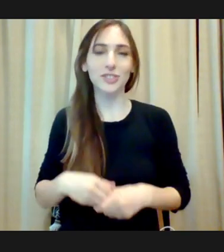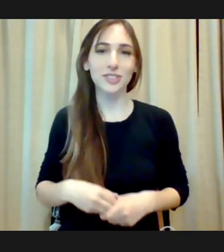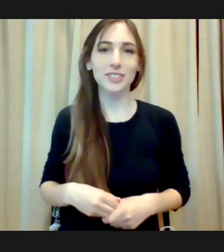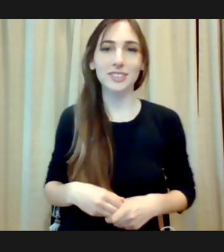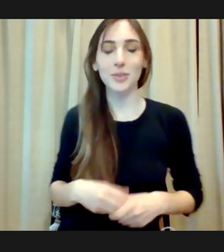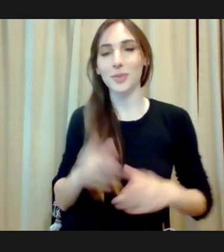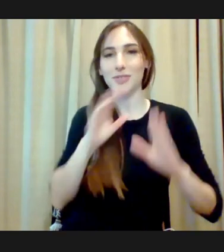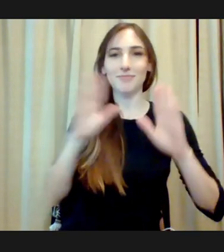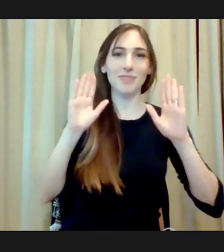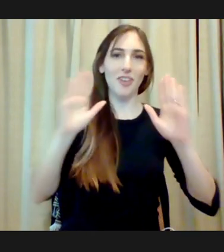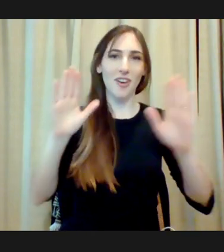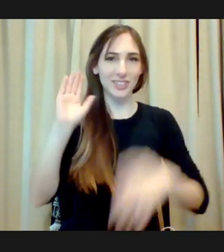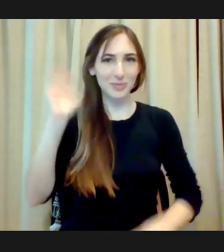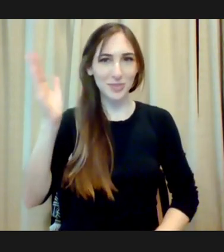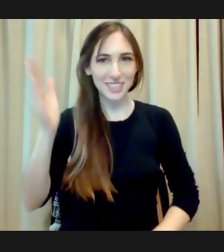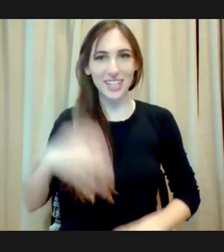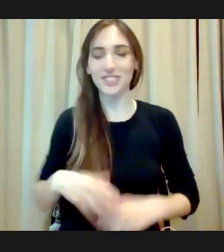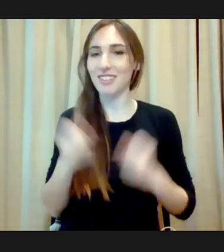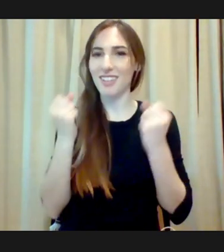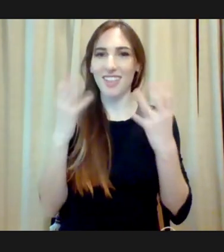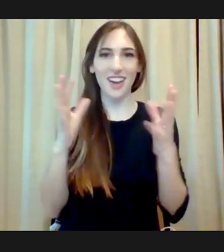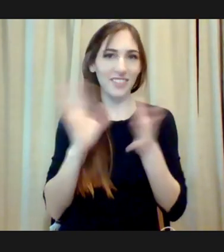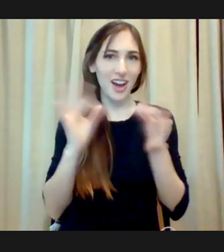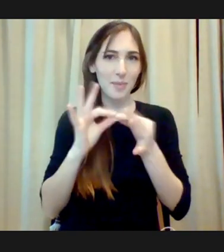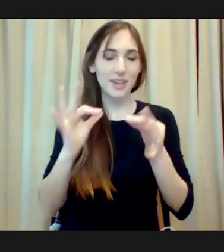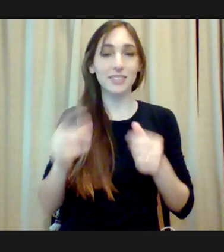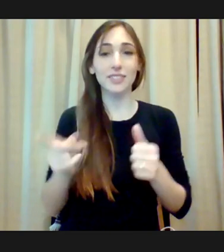incredible presentation. Lots of comments. First of all,